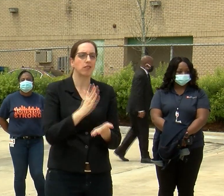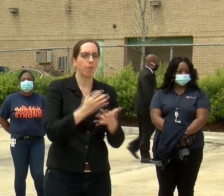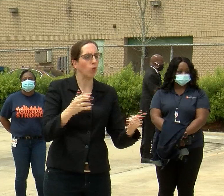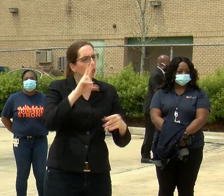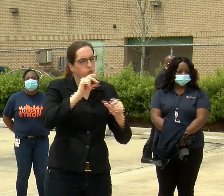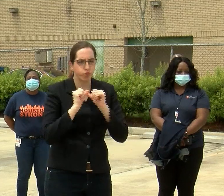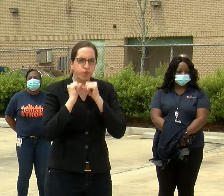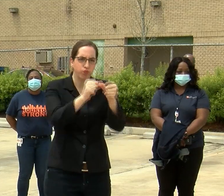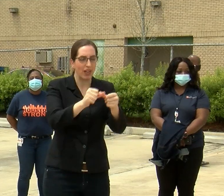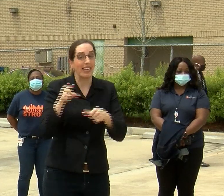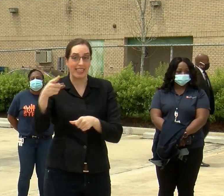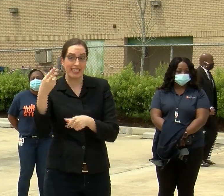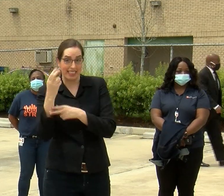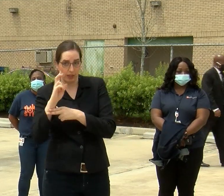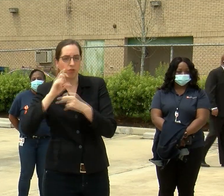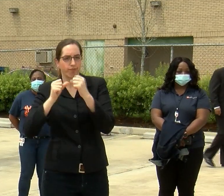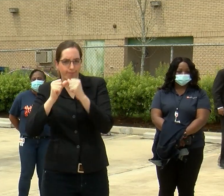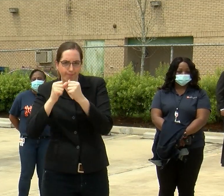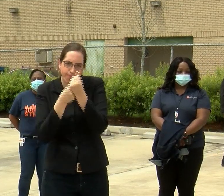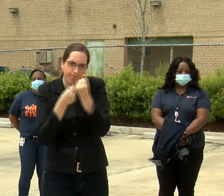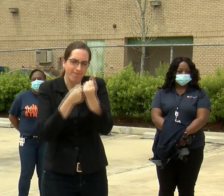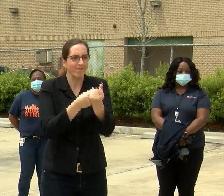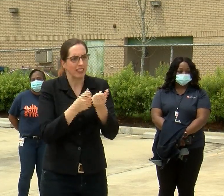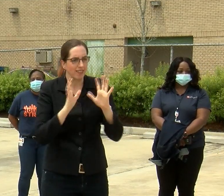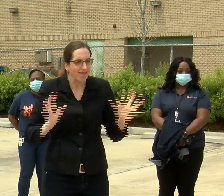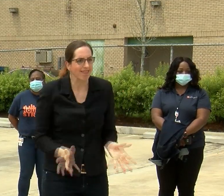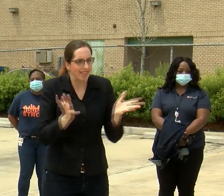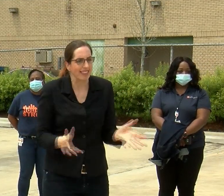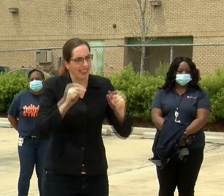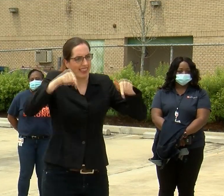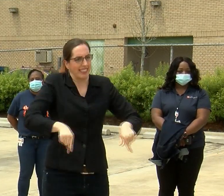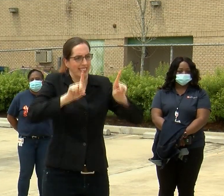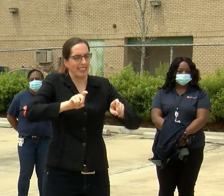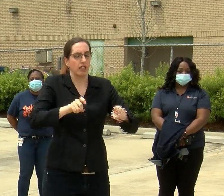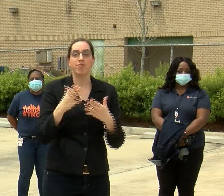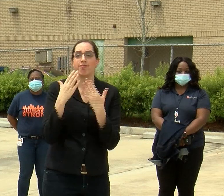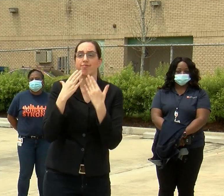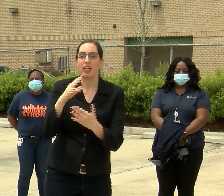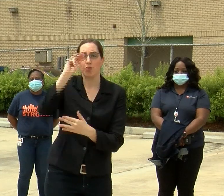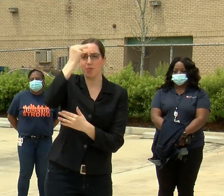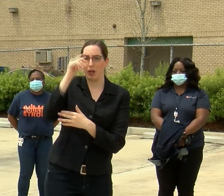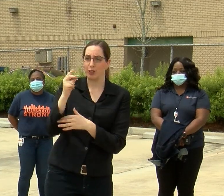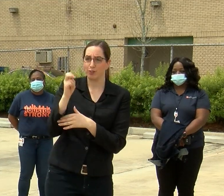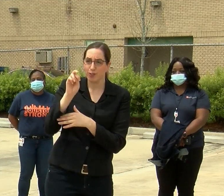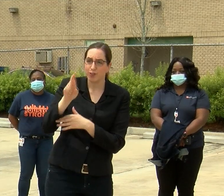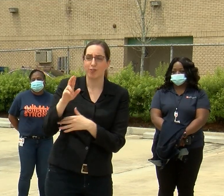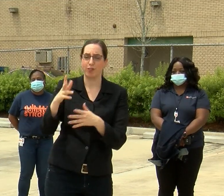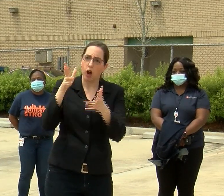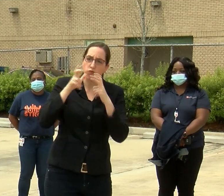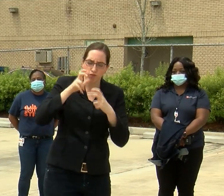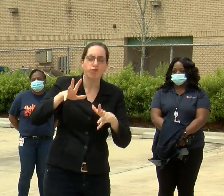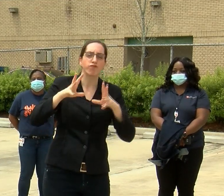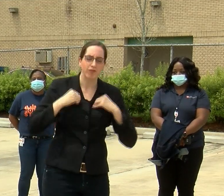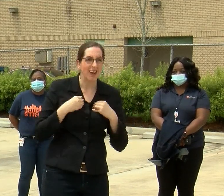he'll continue to fight for this and advocate for this. And again, he thanks Mayor Turner for listening to him. I know he's beat